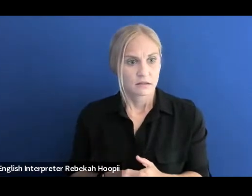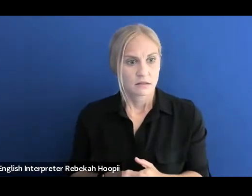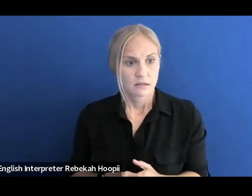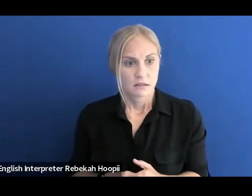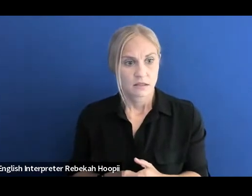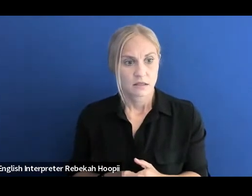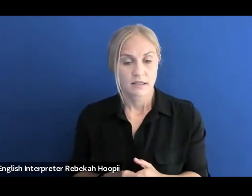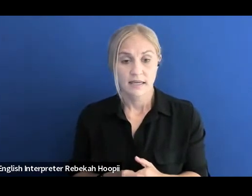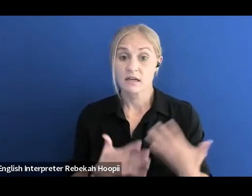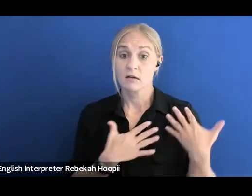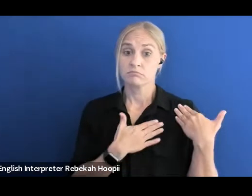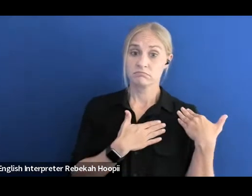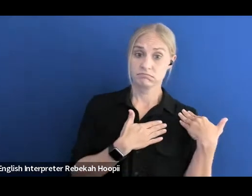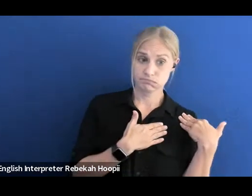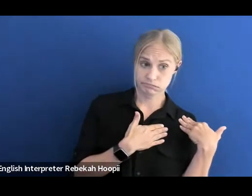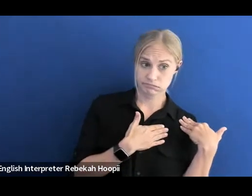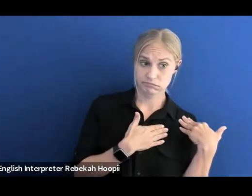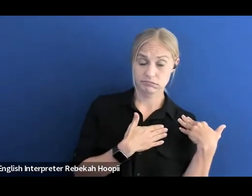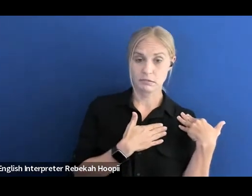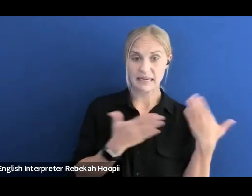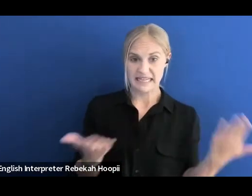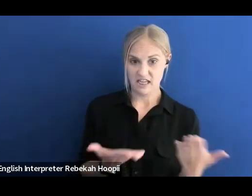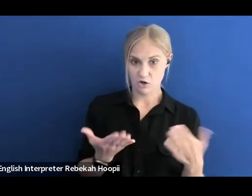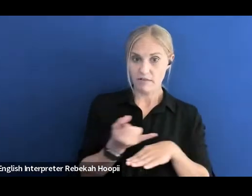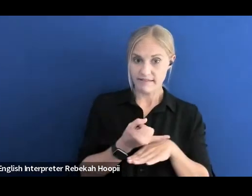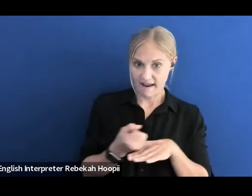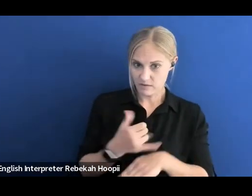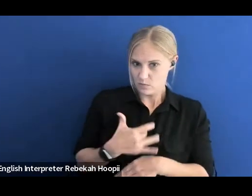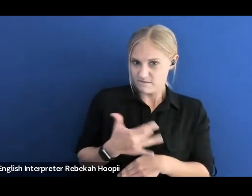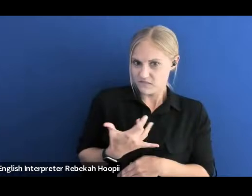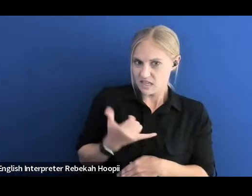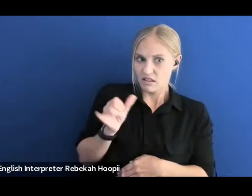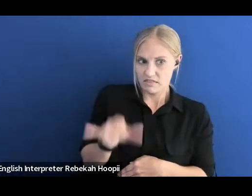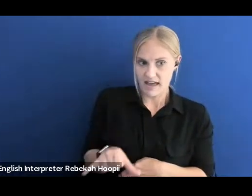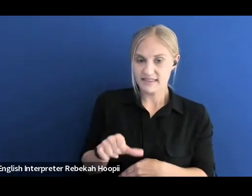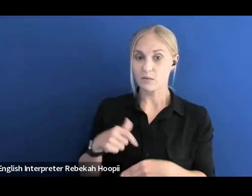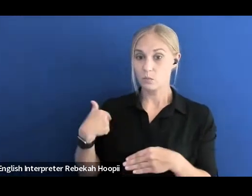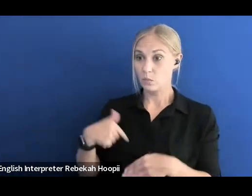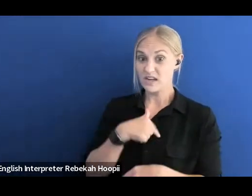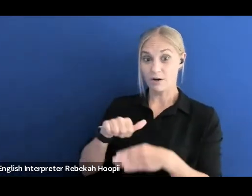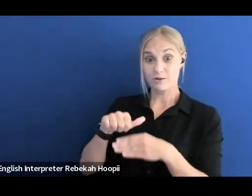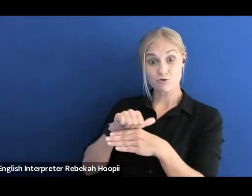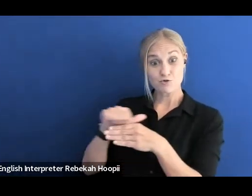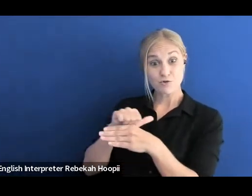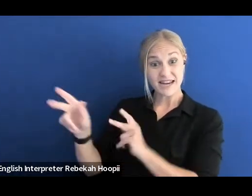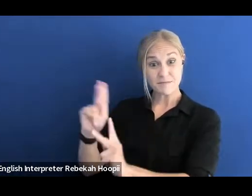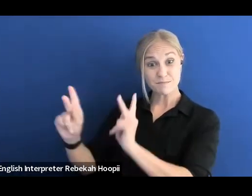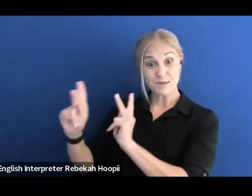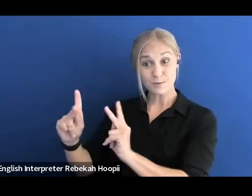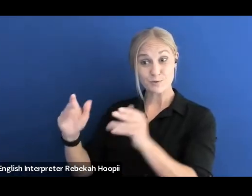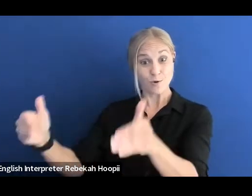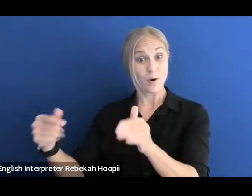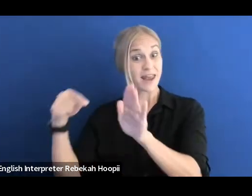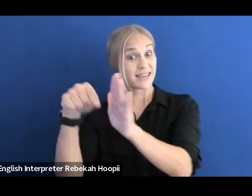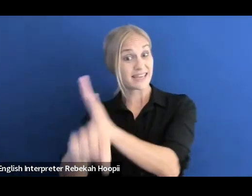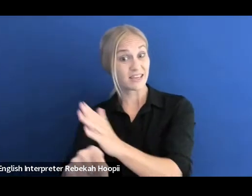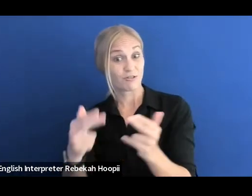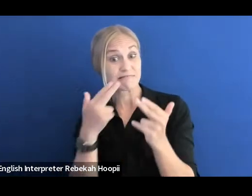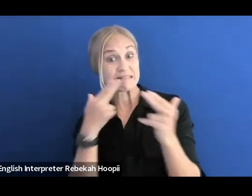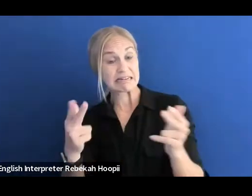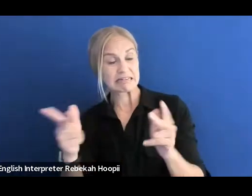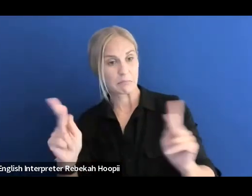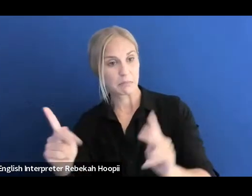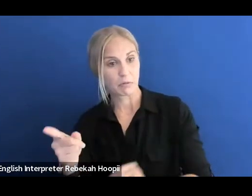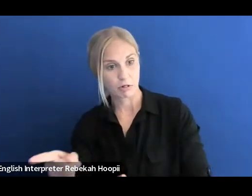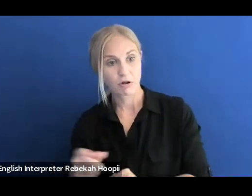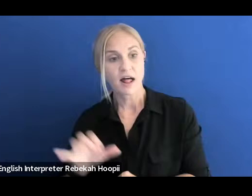burden that we carry on this island that we're training to kill people around the world. That's something